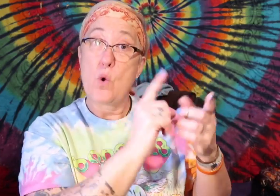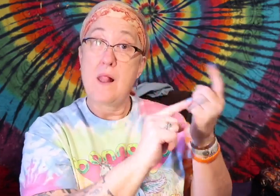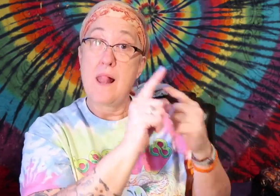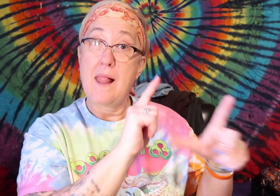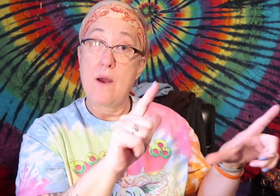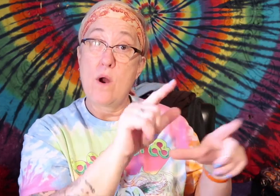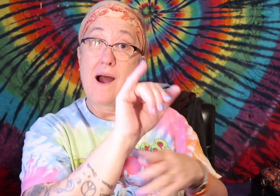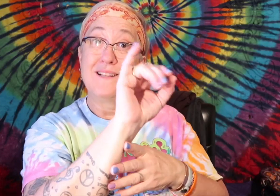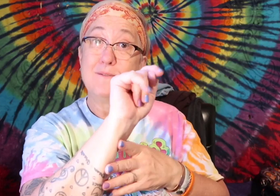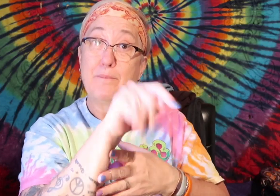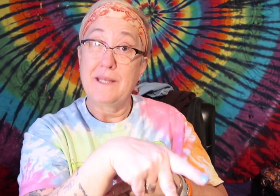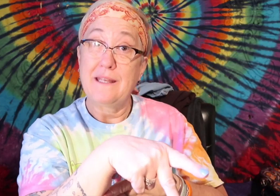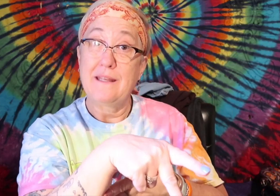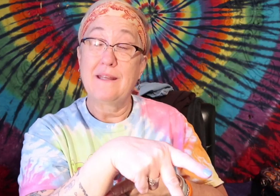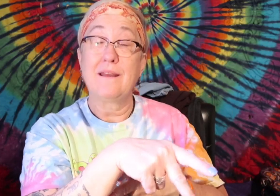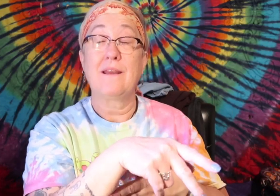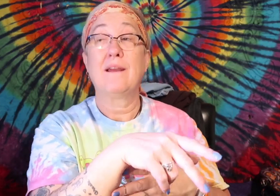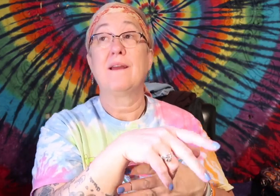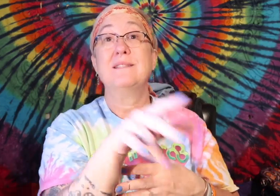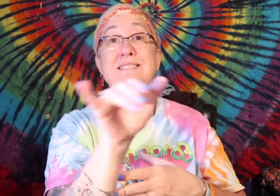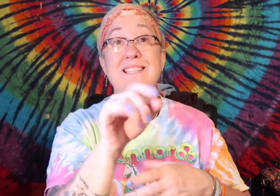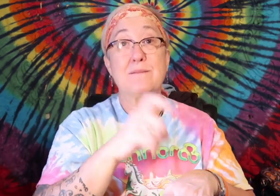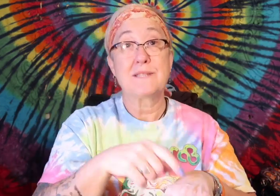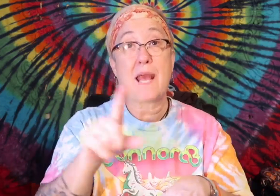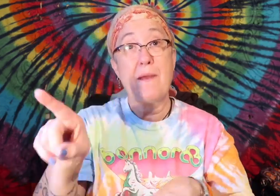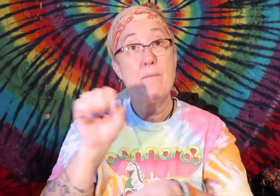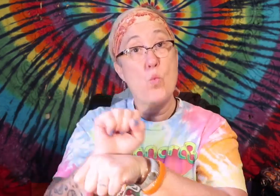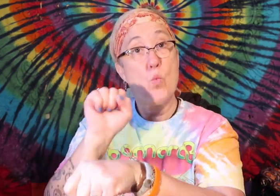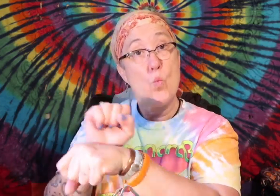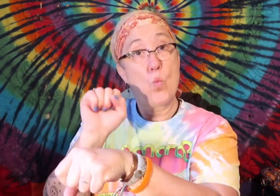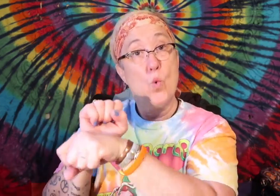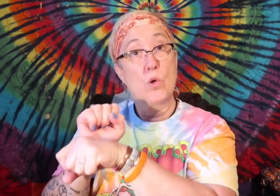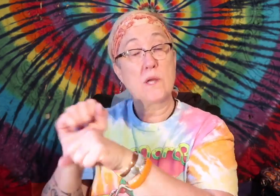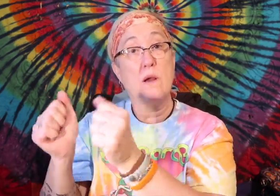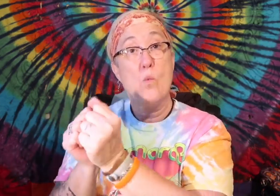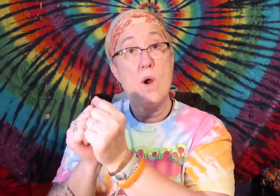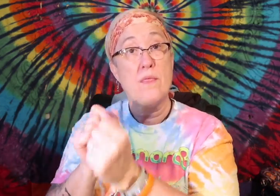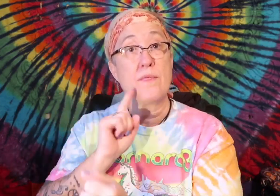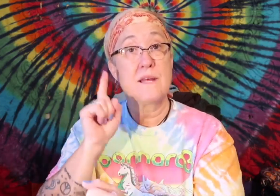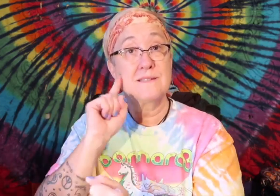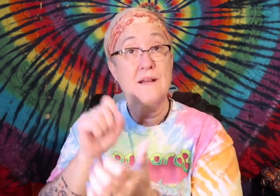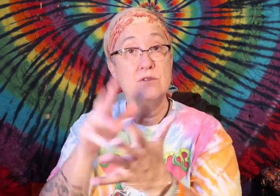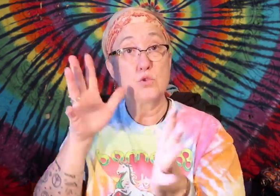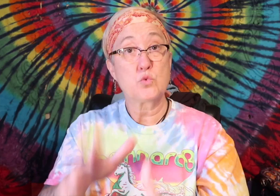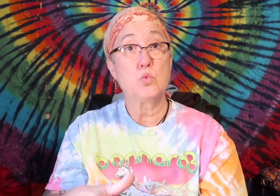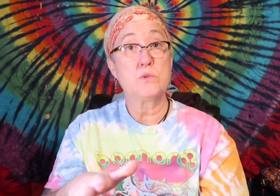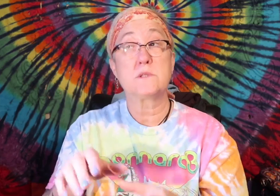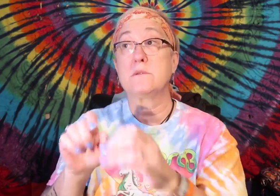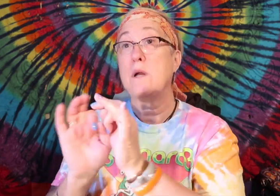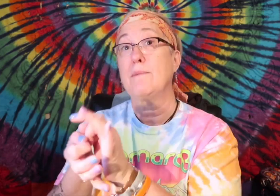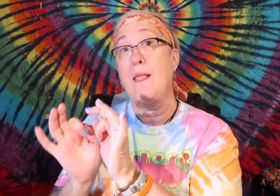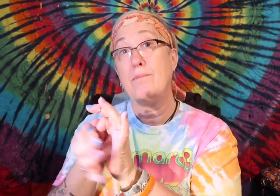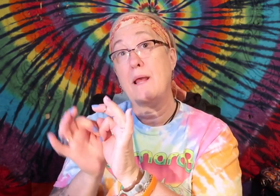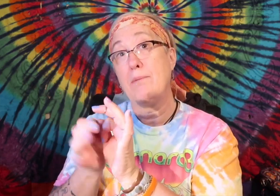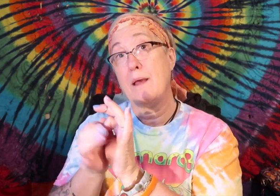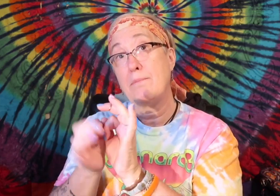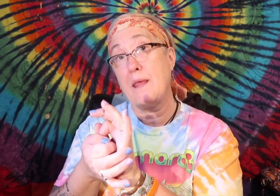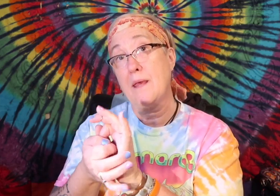going to classes for sign language, for the ITP classes, in the mornings, the same time, I'm interpreting